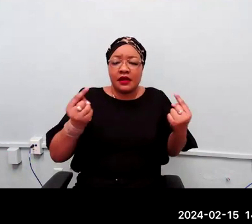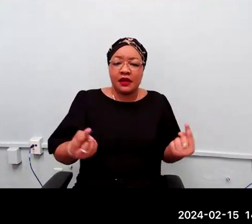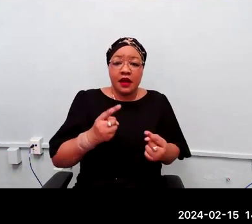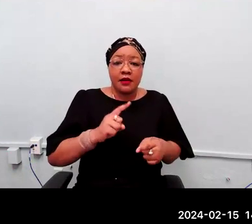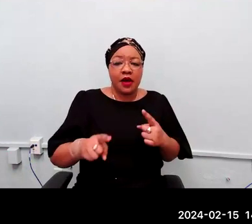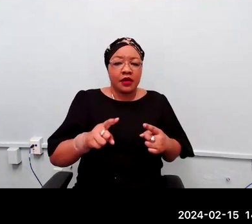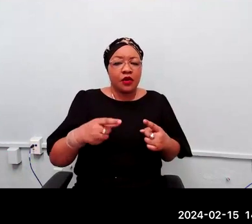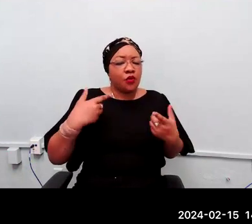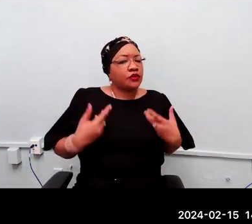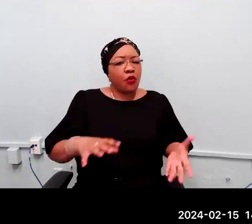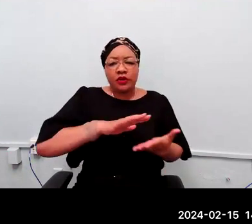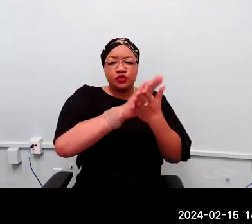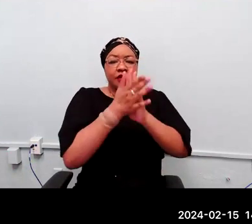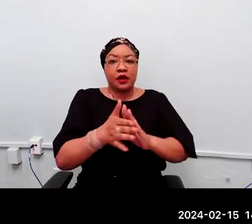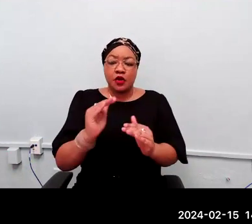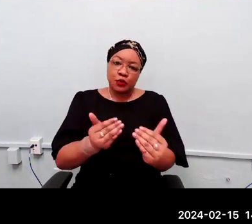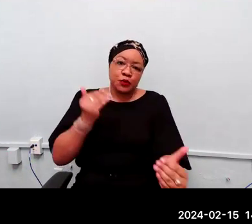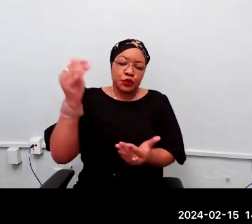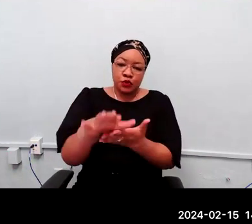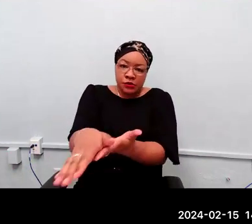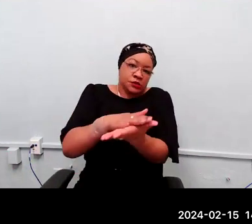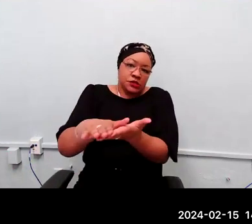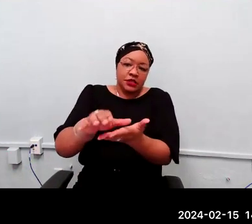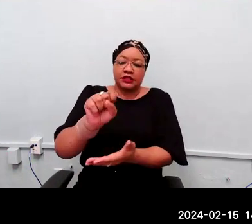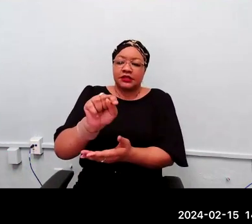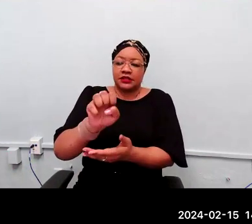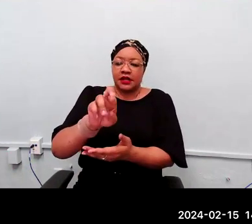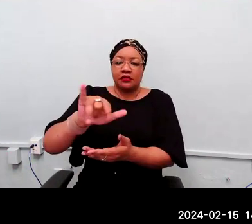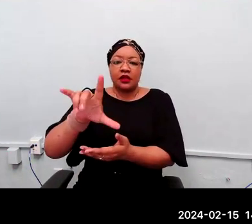intellectual understanding of things, even though that's very important.